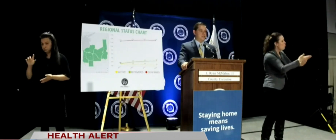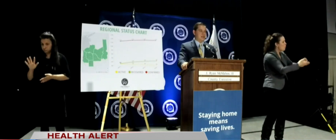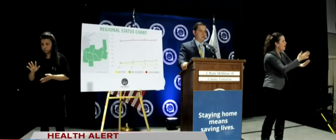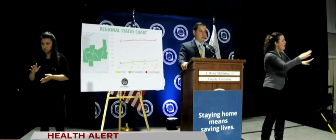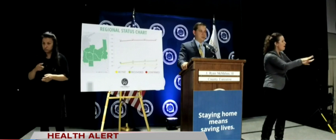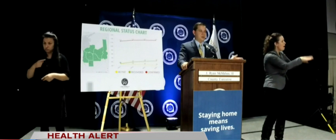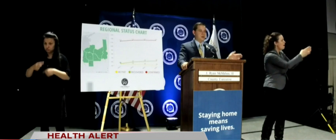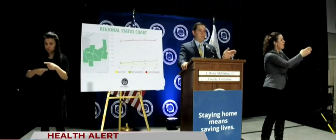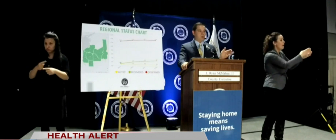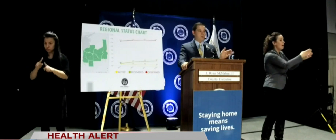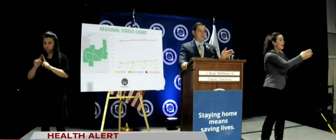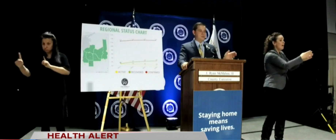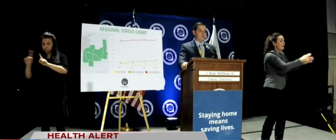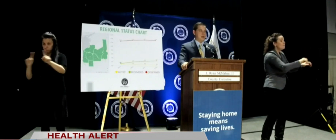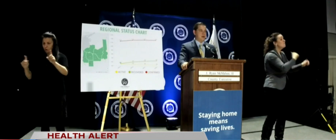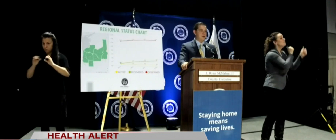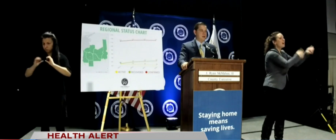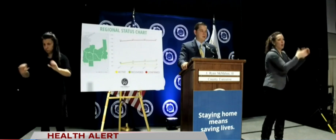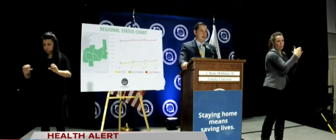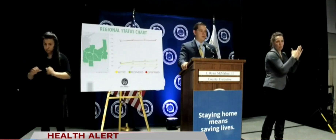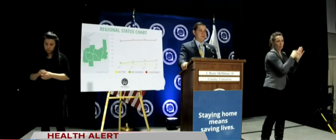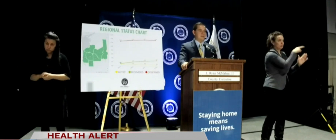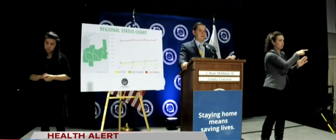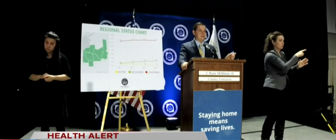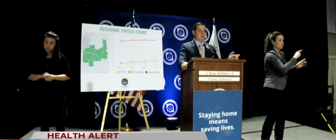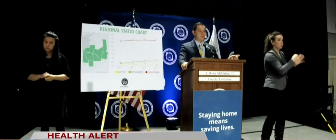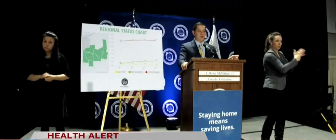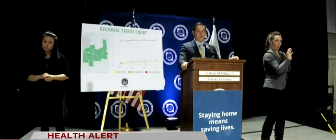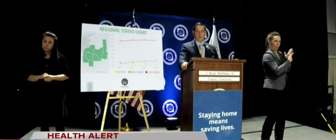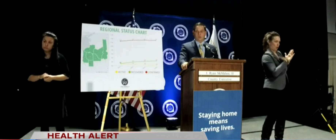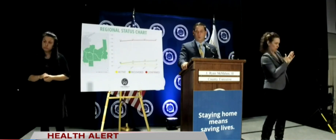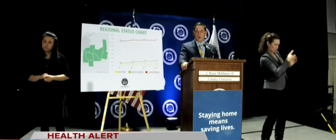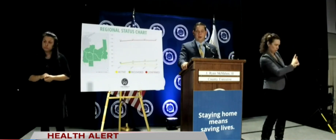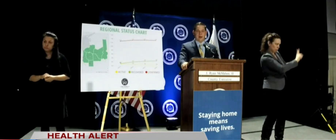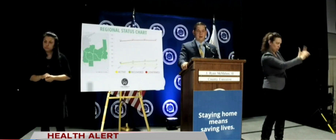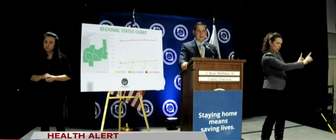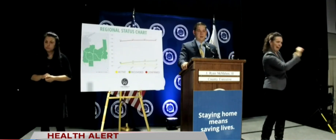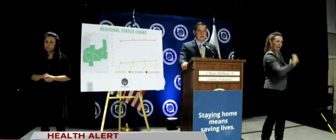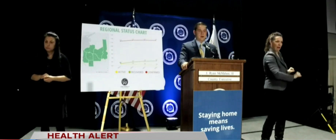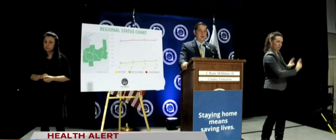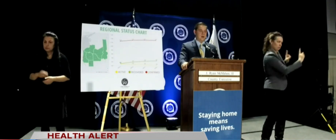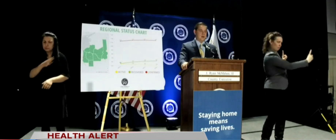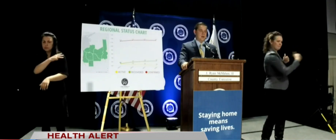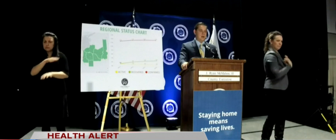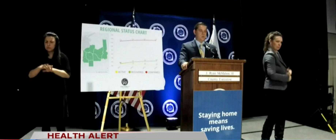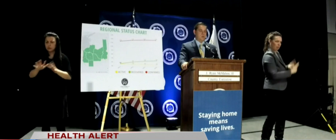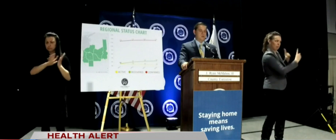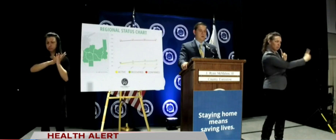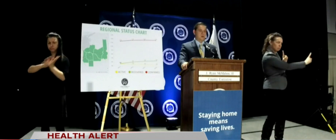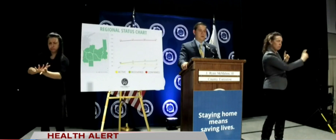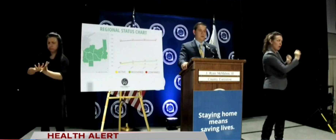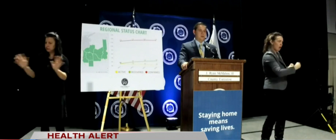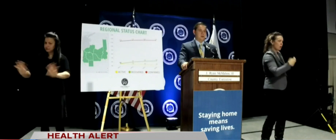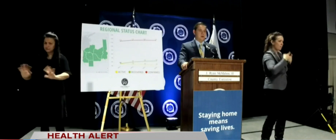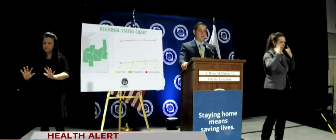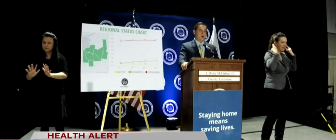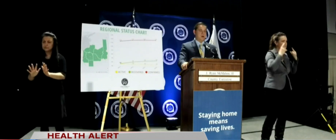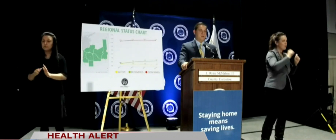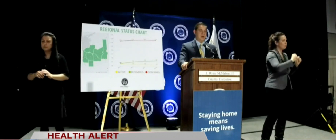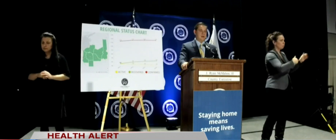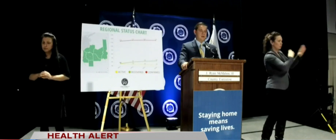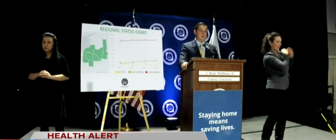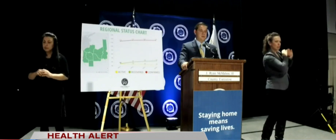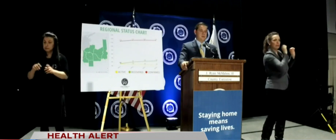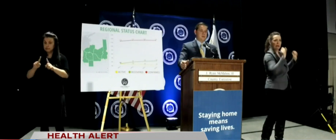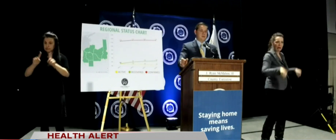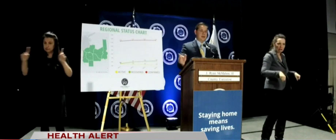potentially scheduling in appointments, not allowing density in waiting rooms or whatnot. And we're certainly, part of